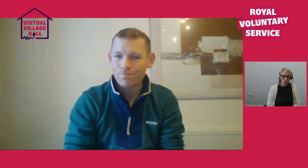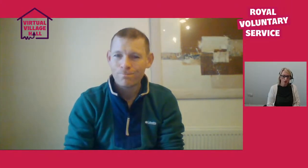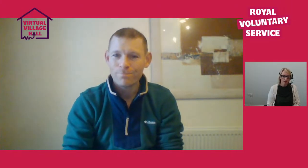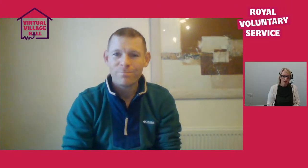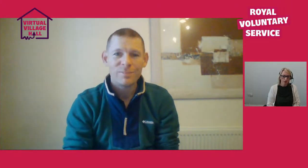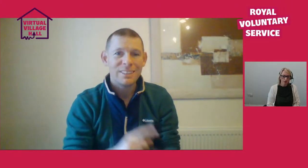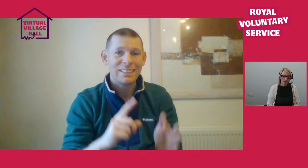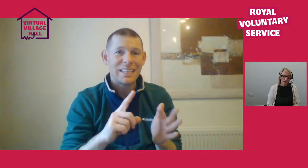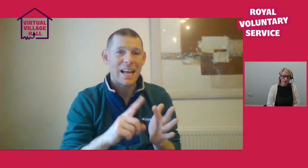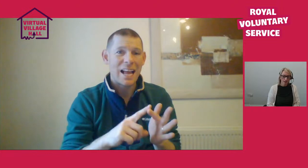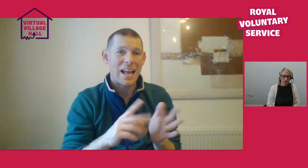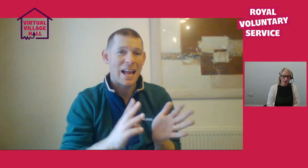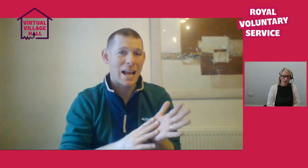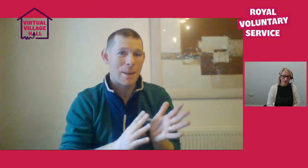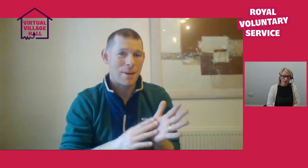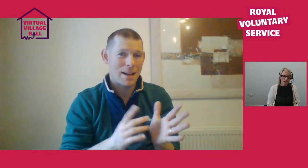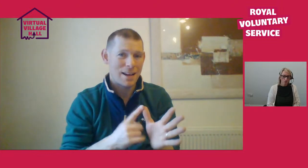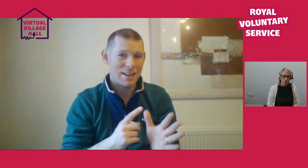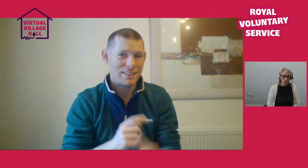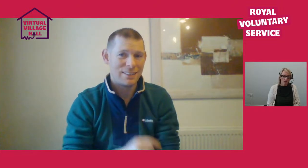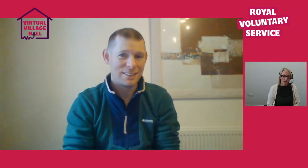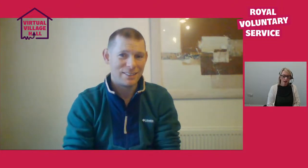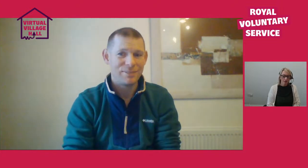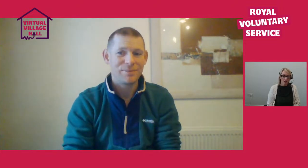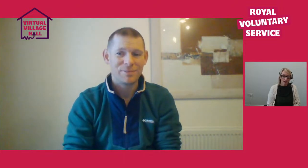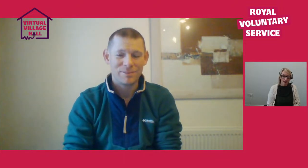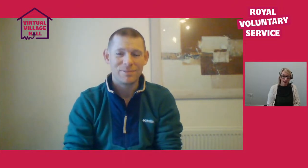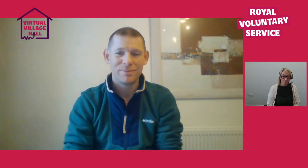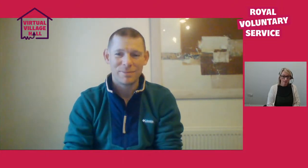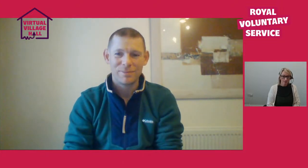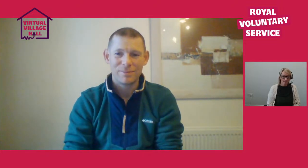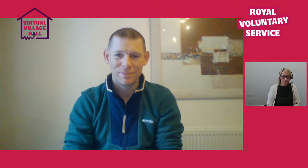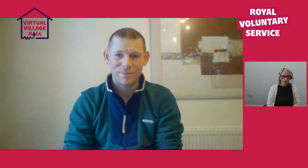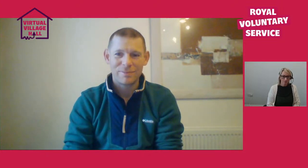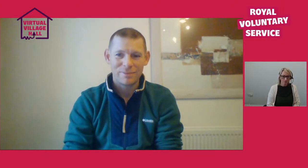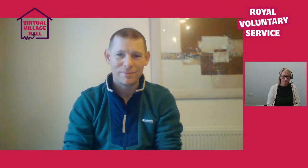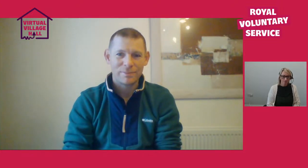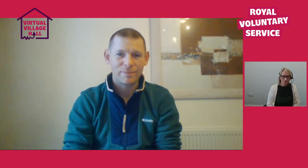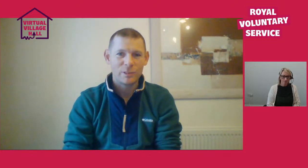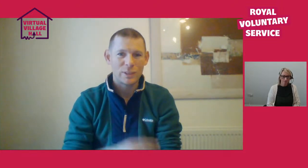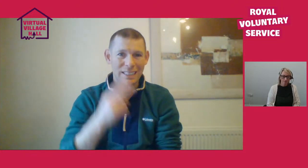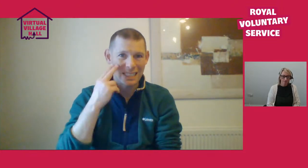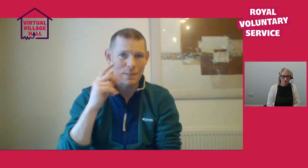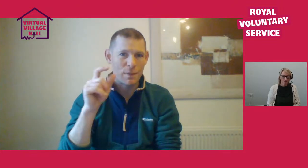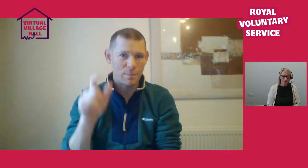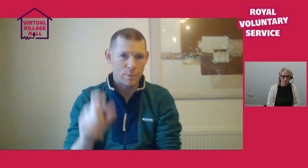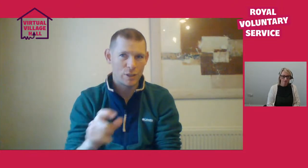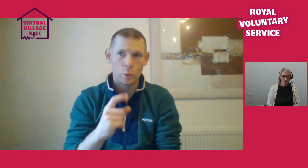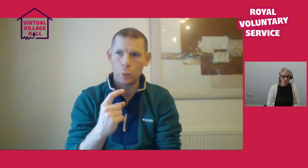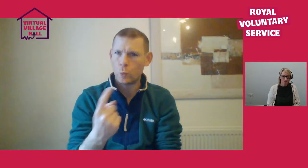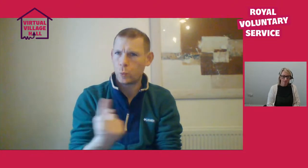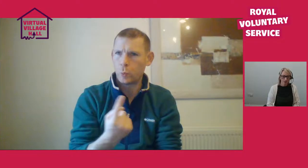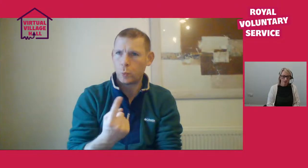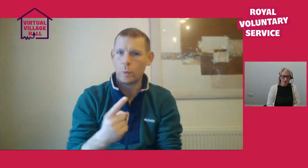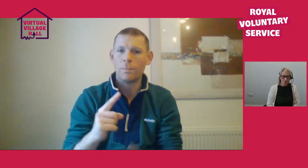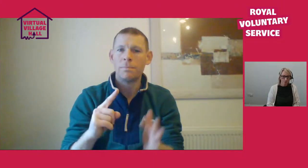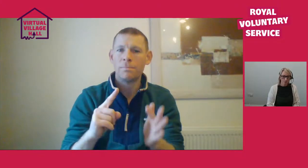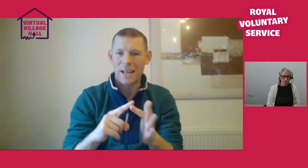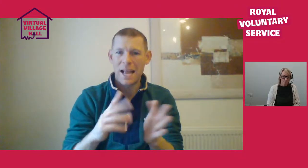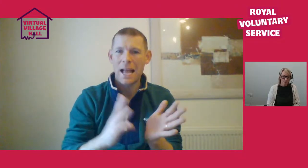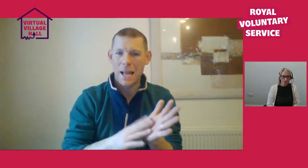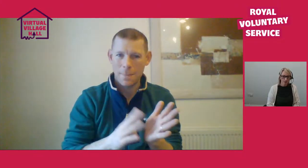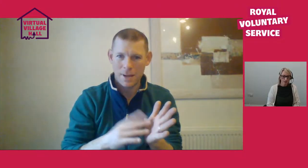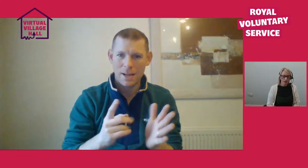number 1 was the name Emma. That was the name